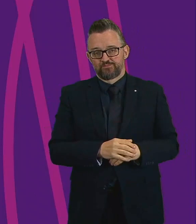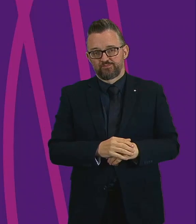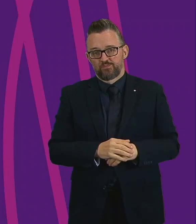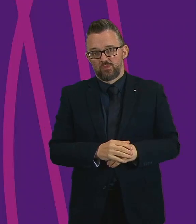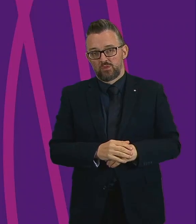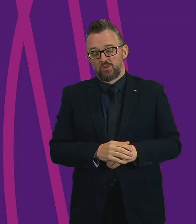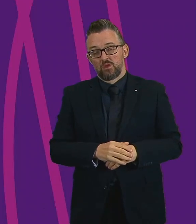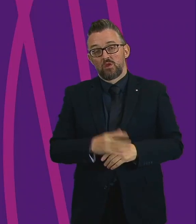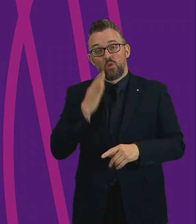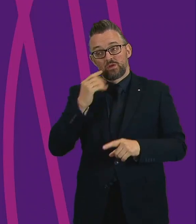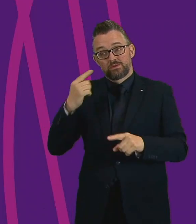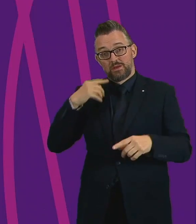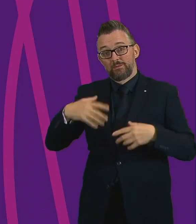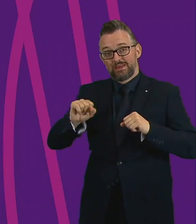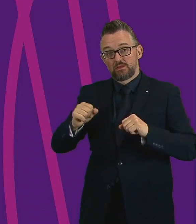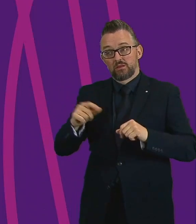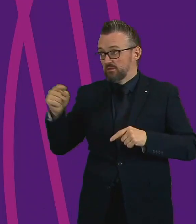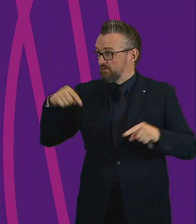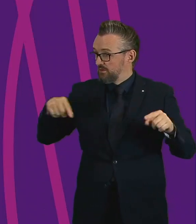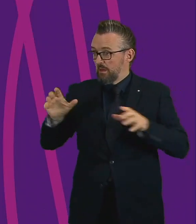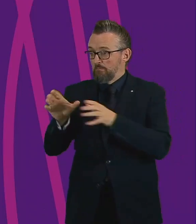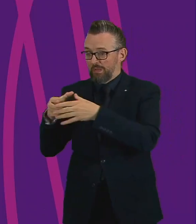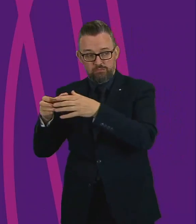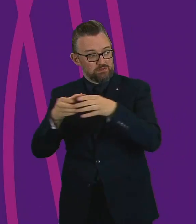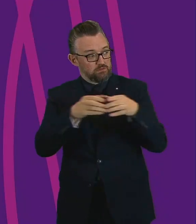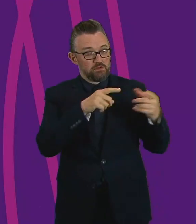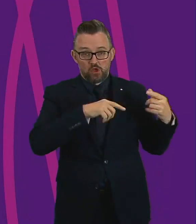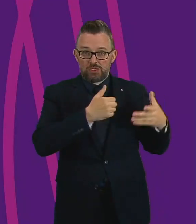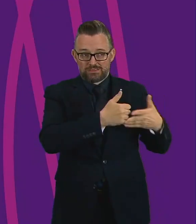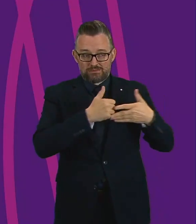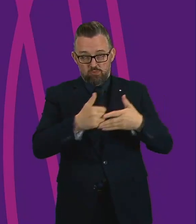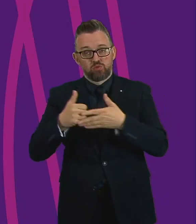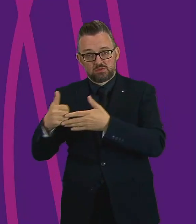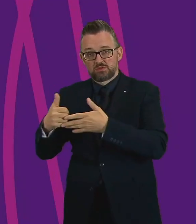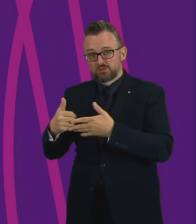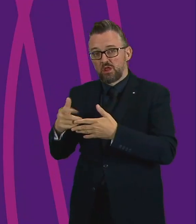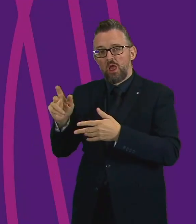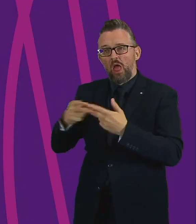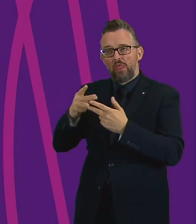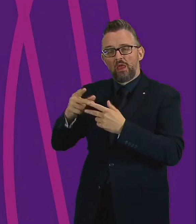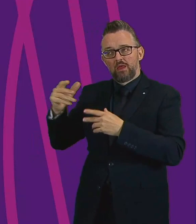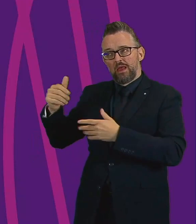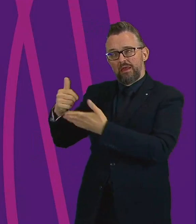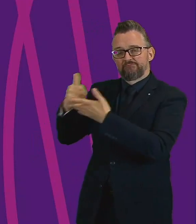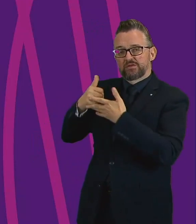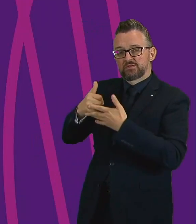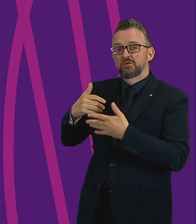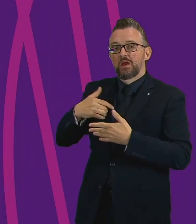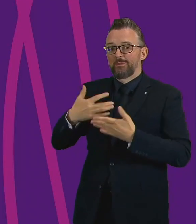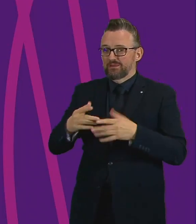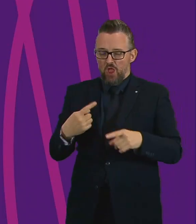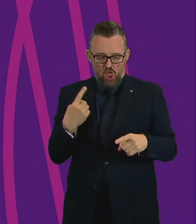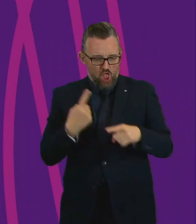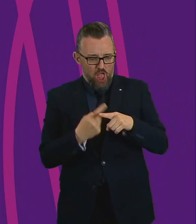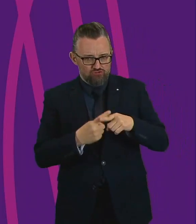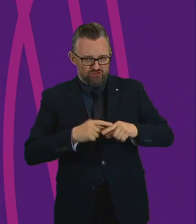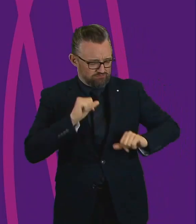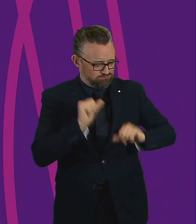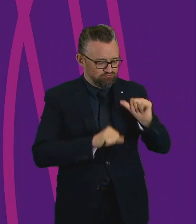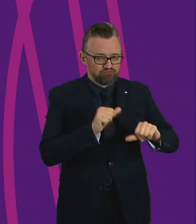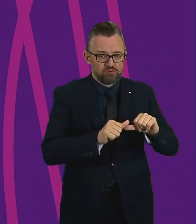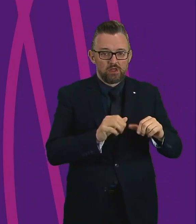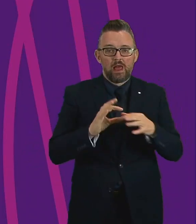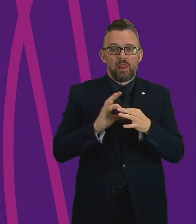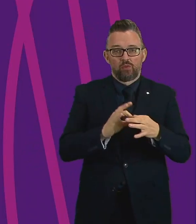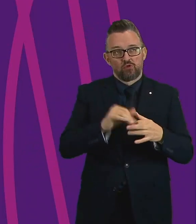the support of parties across the Chamber and informed by stakeholders, we've taken a series of urgent actions, all with significant